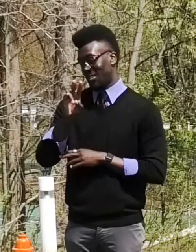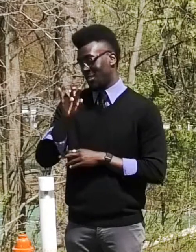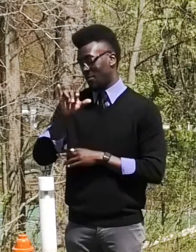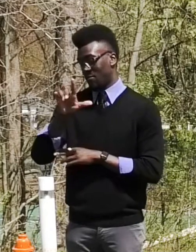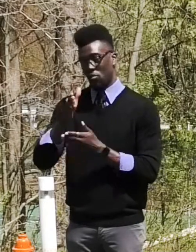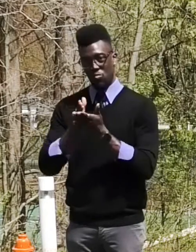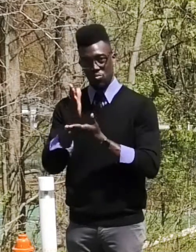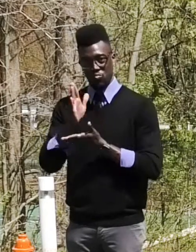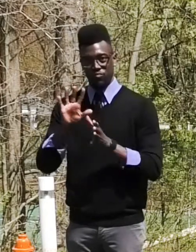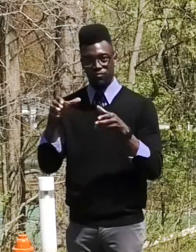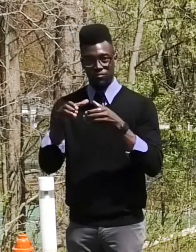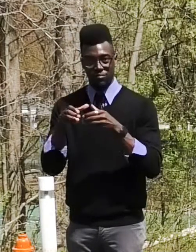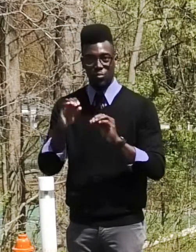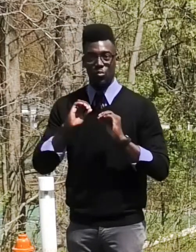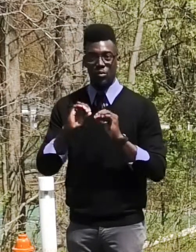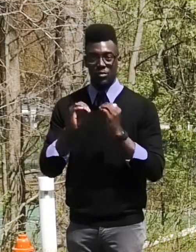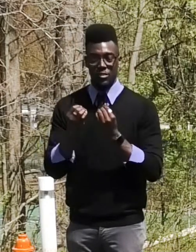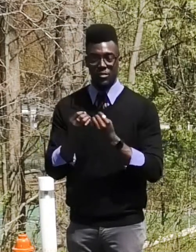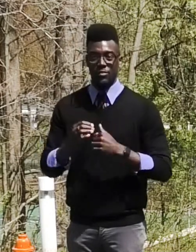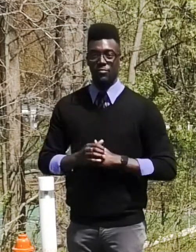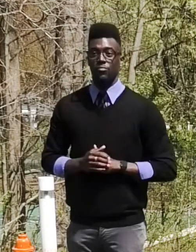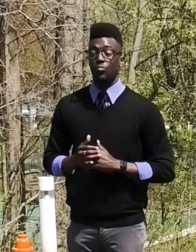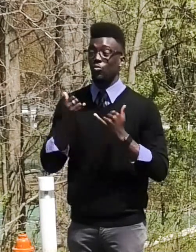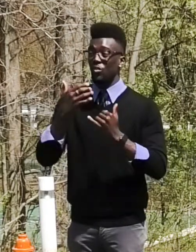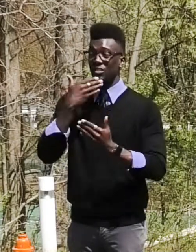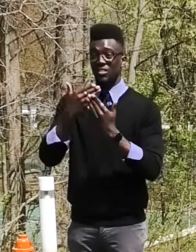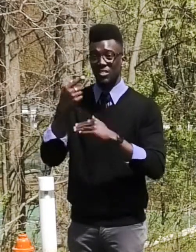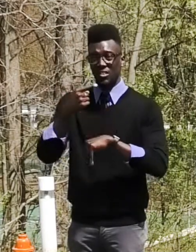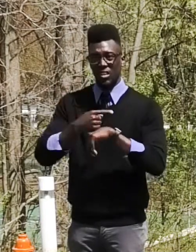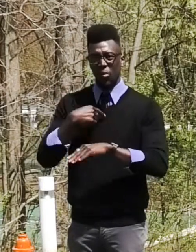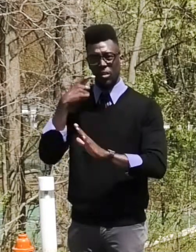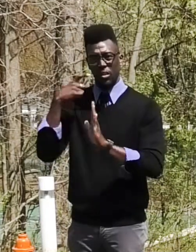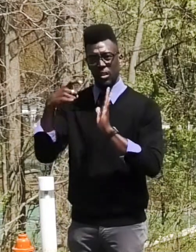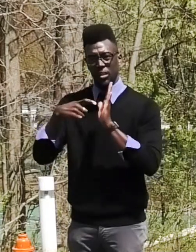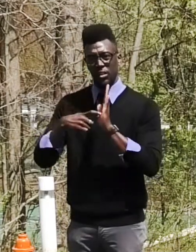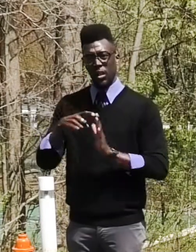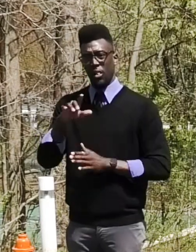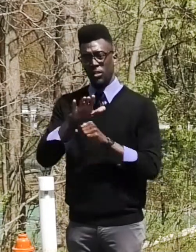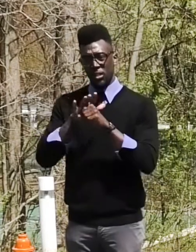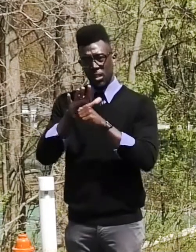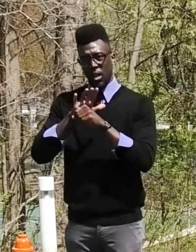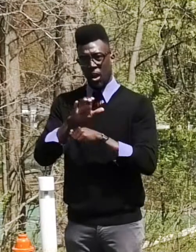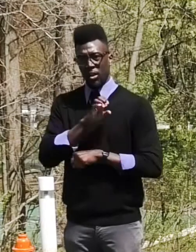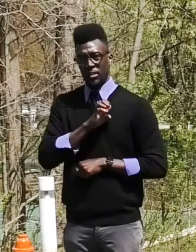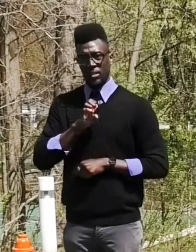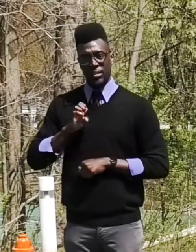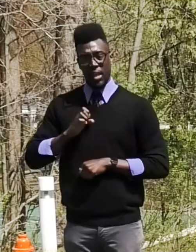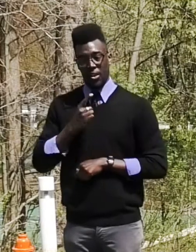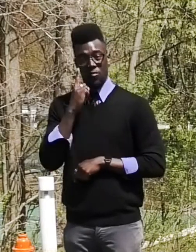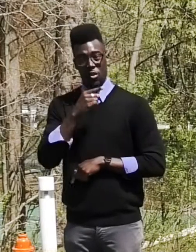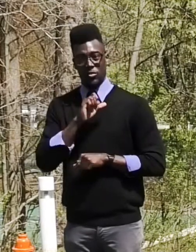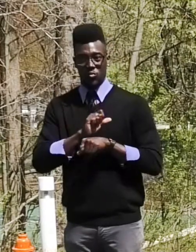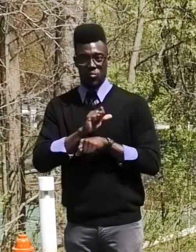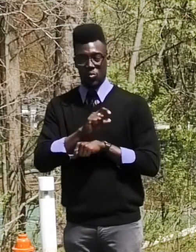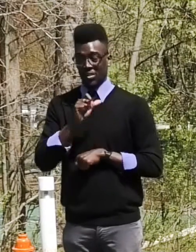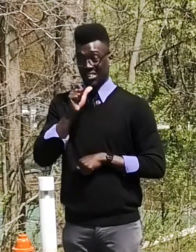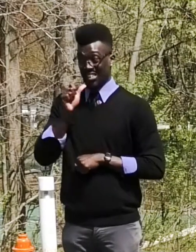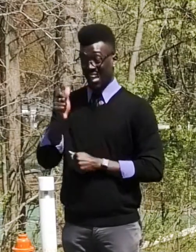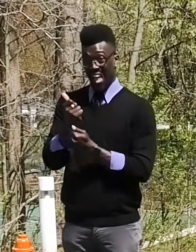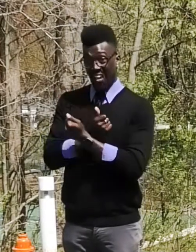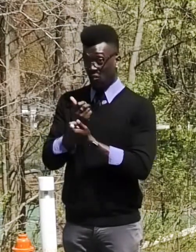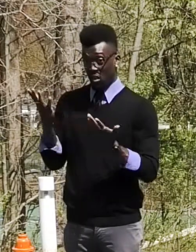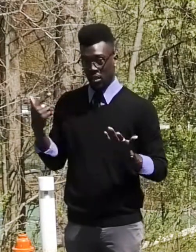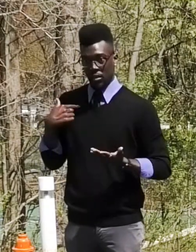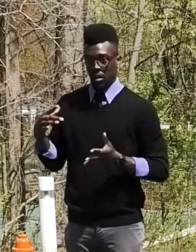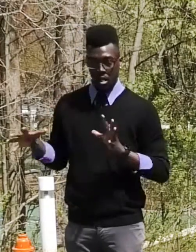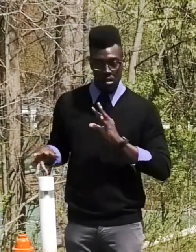that this is a good day. I want to especially acknowledge the county executive for his work, because this ain't all he does. He's sitting here right now. But I'm going to tell